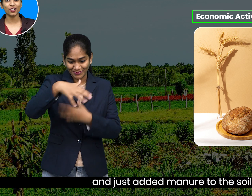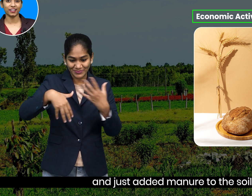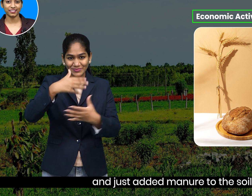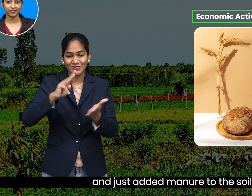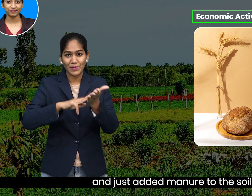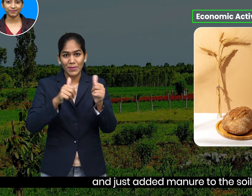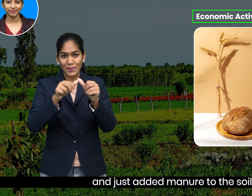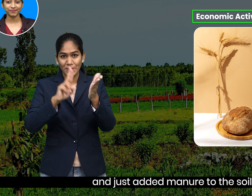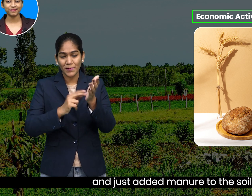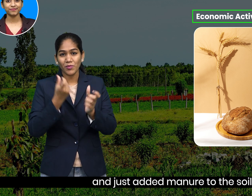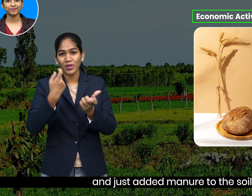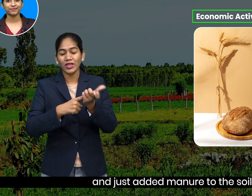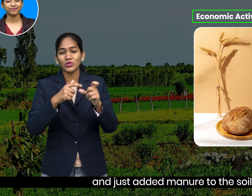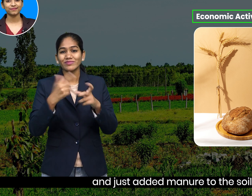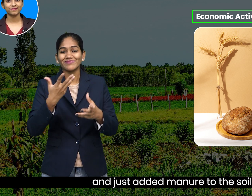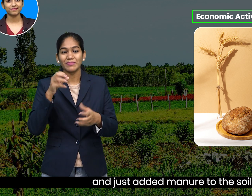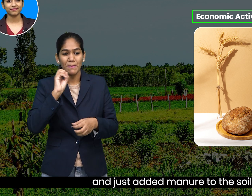the soil.